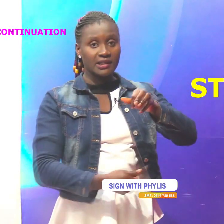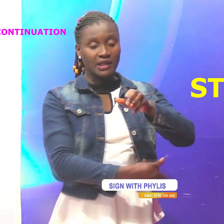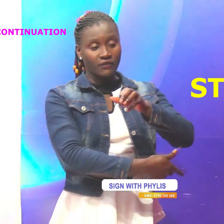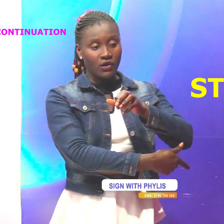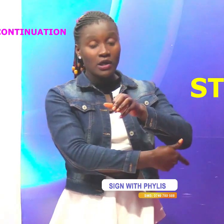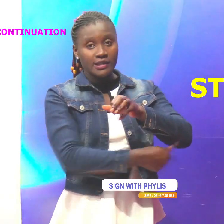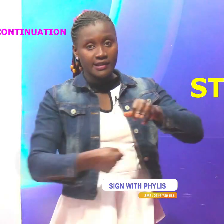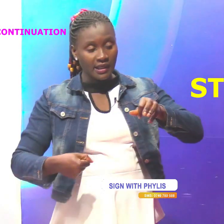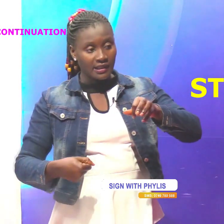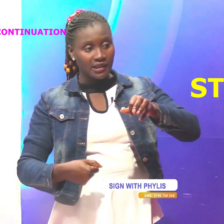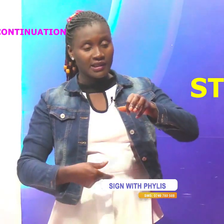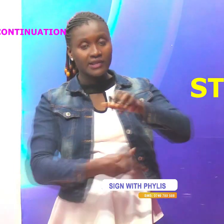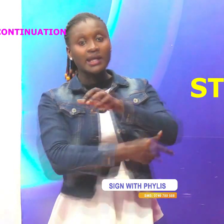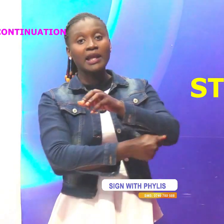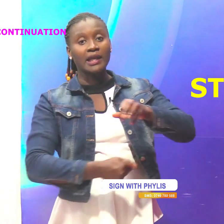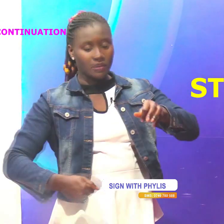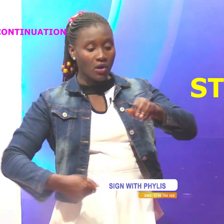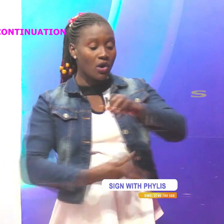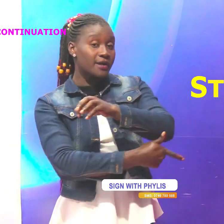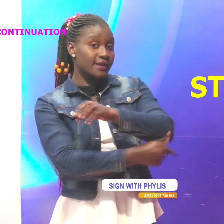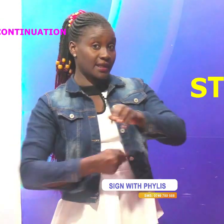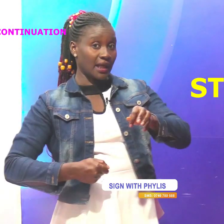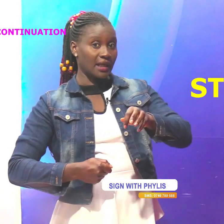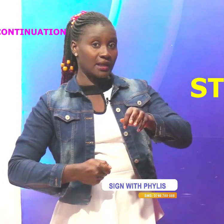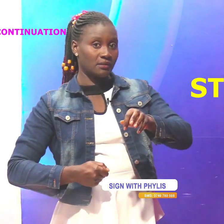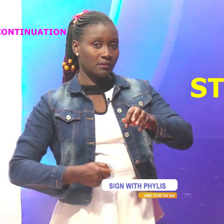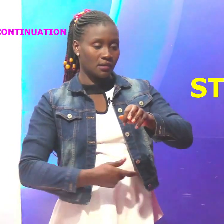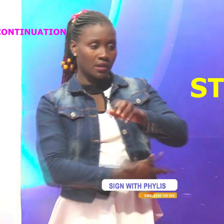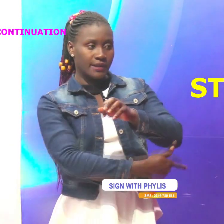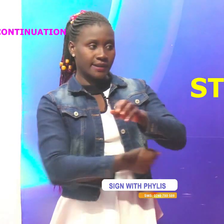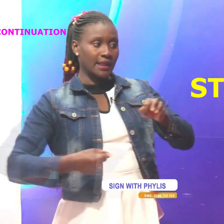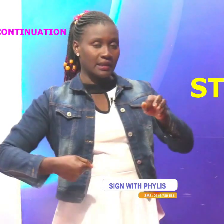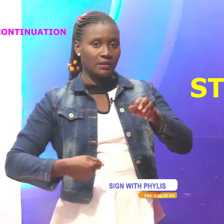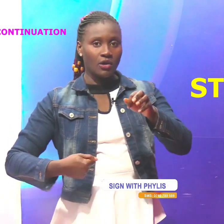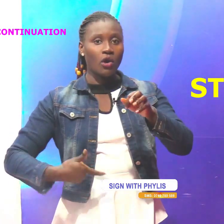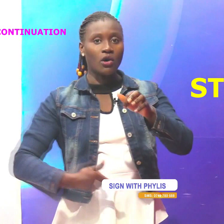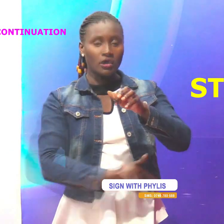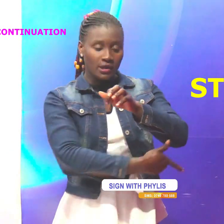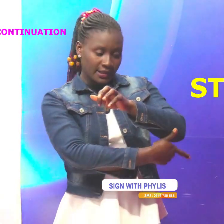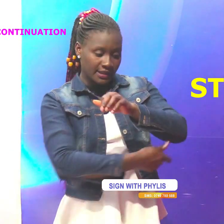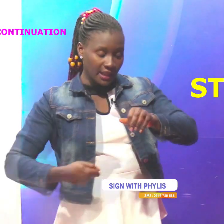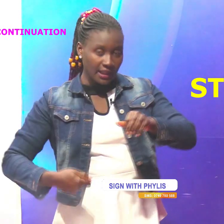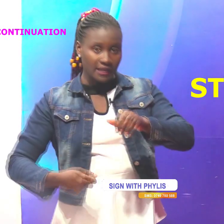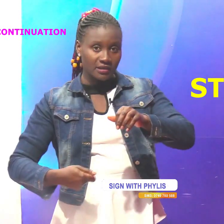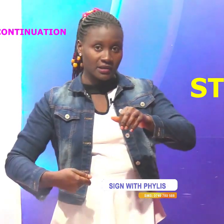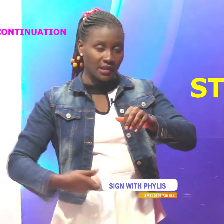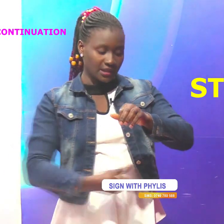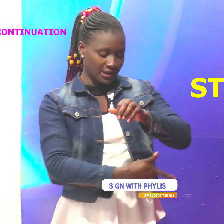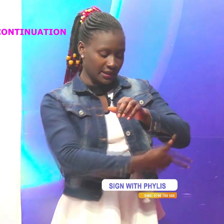for still. Stealing. So still. Still or stealing. This is